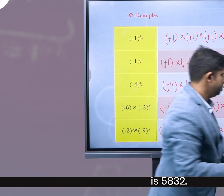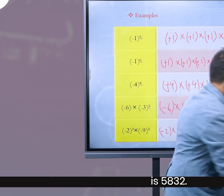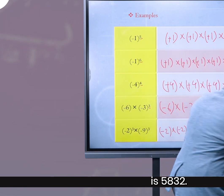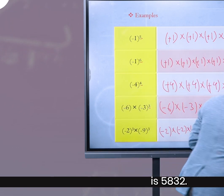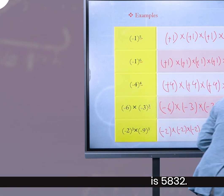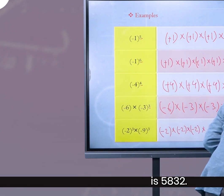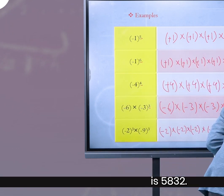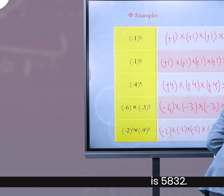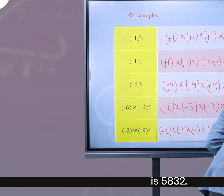5832.